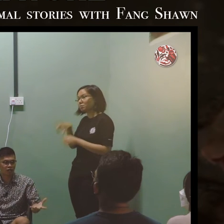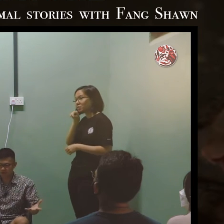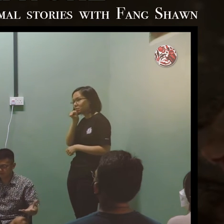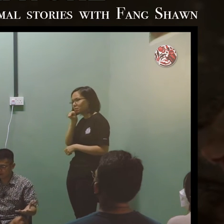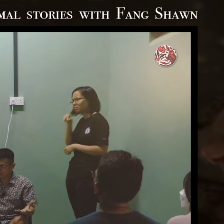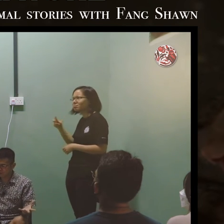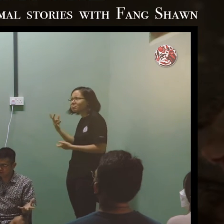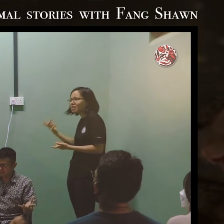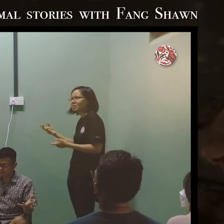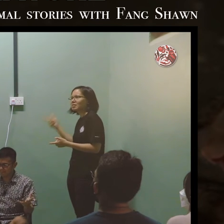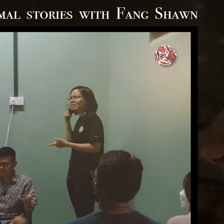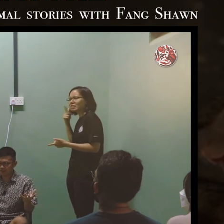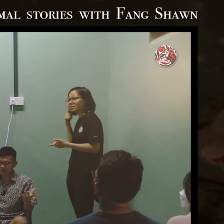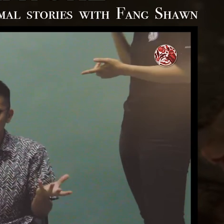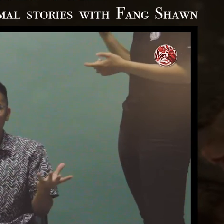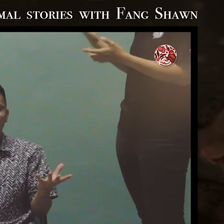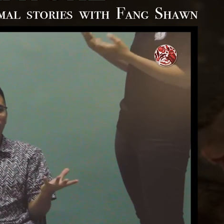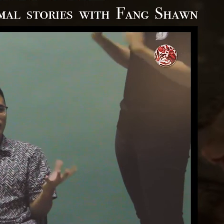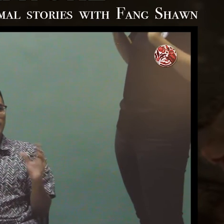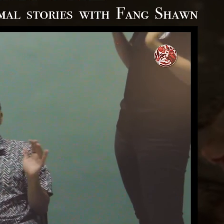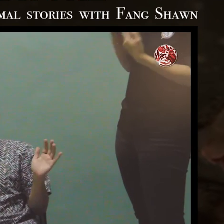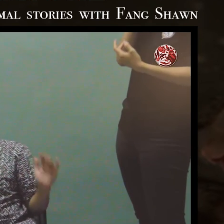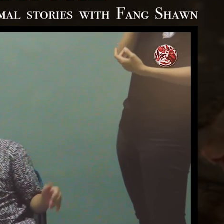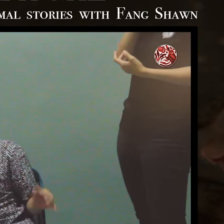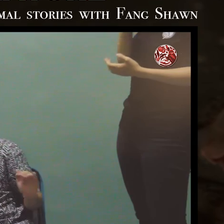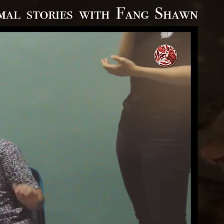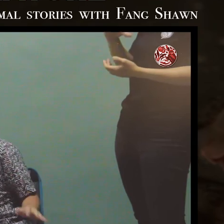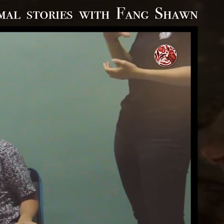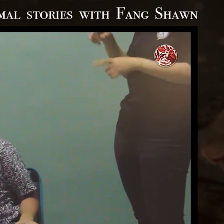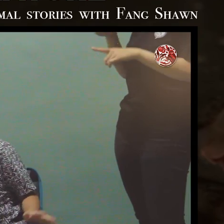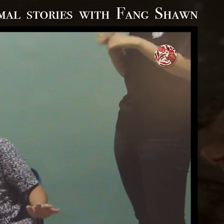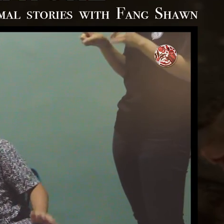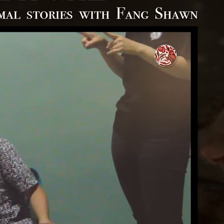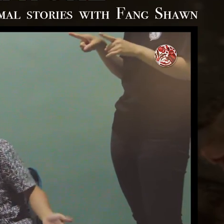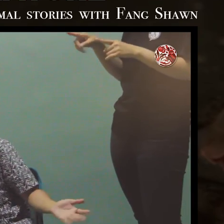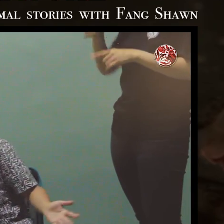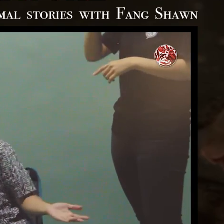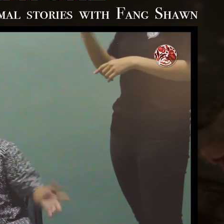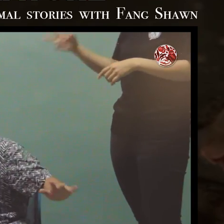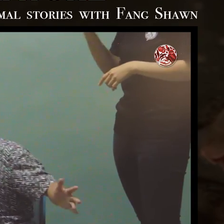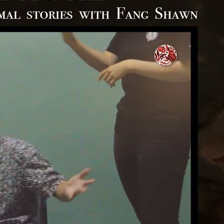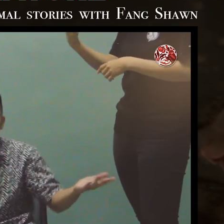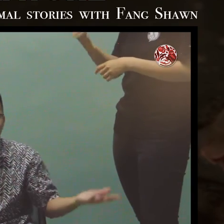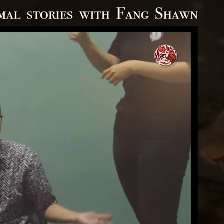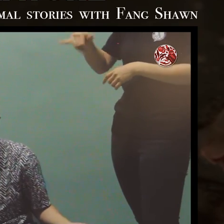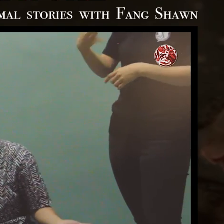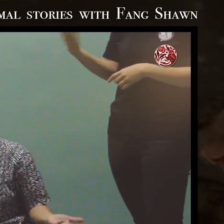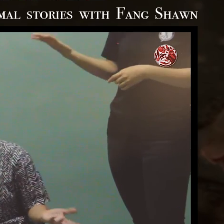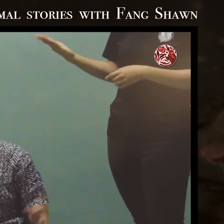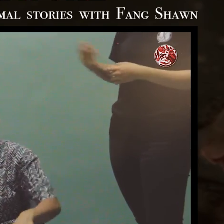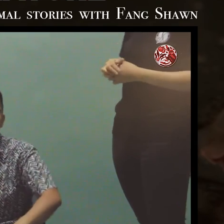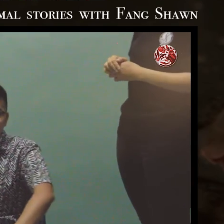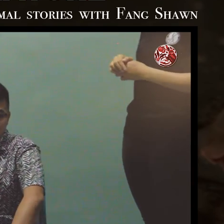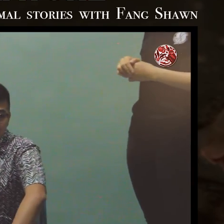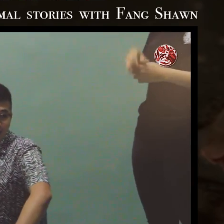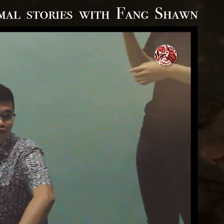bird call, right? So think about how, imagine if someone is in your bedroom shouting, "Sean, Sean, Sean," you look around, you don't see anybody, you feel very